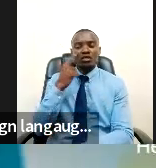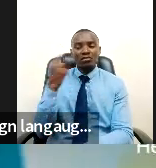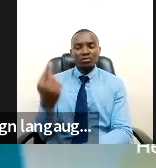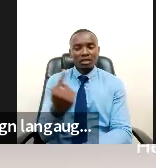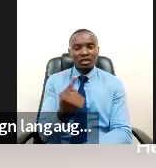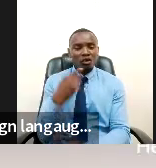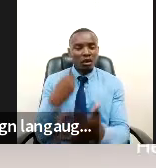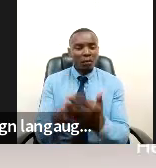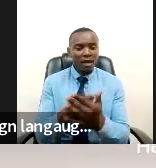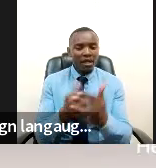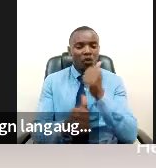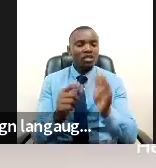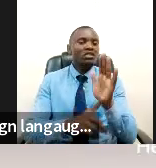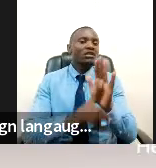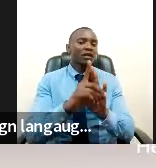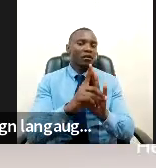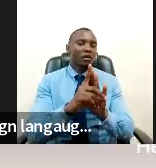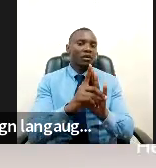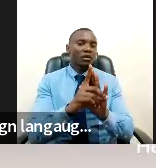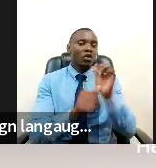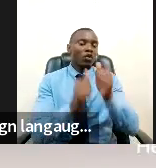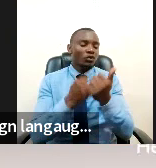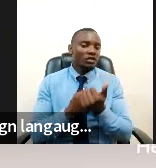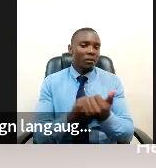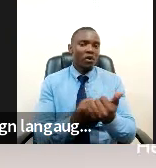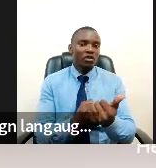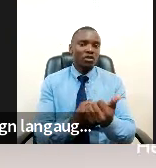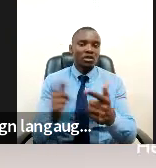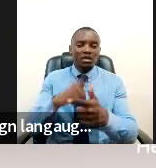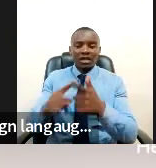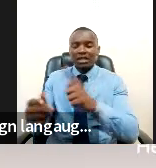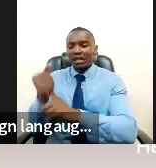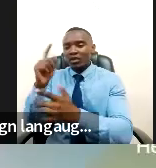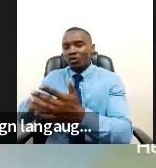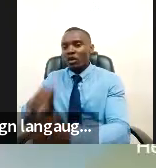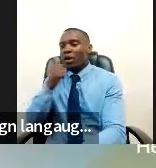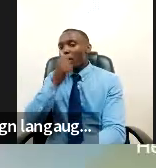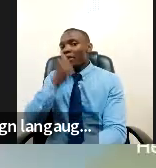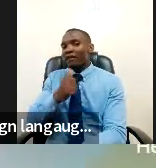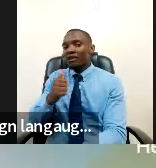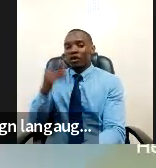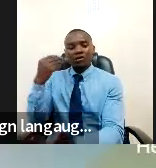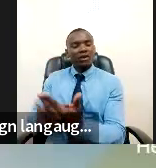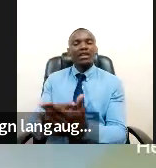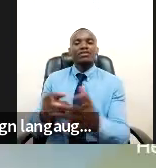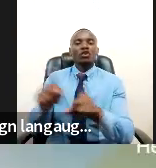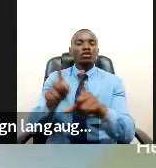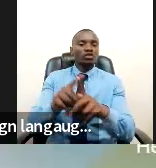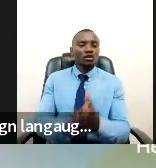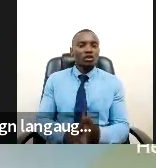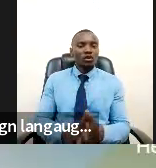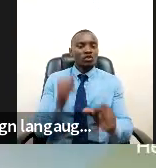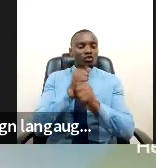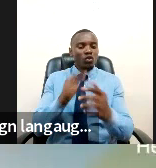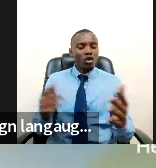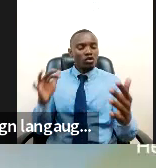of development aid we support, attract private financing as well. So it means that to cover that gap and reach